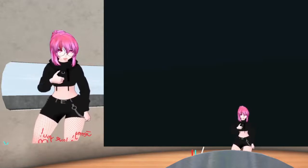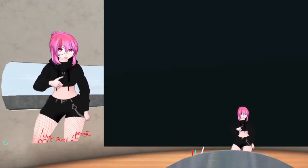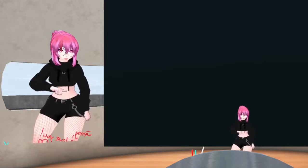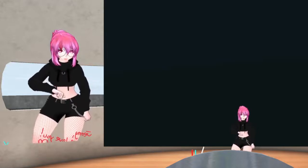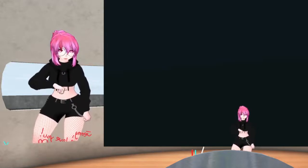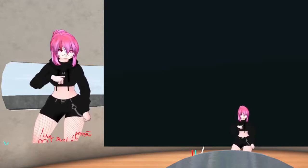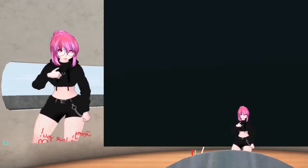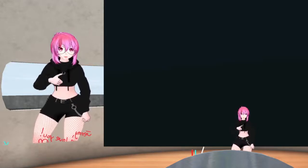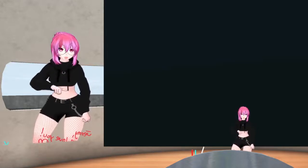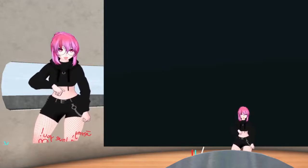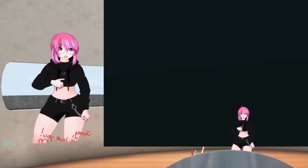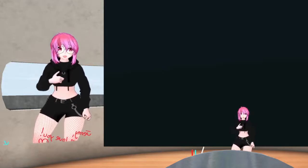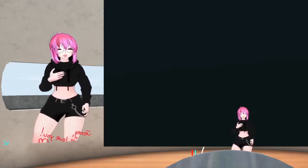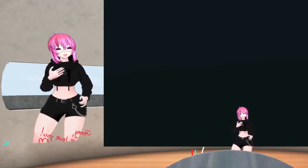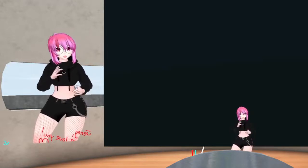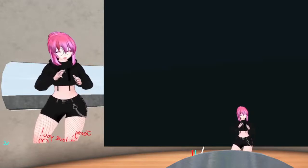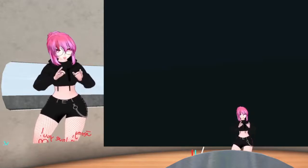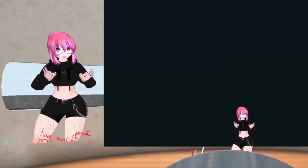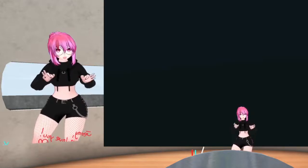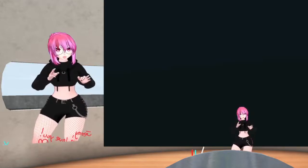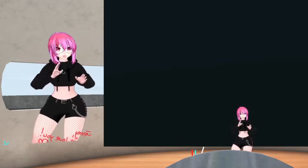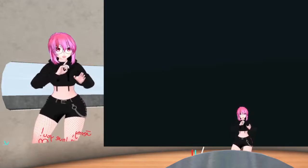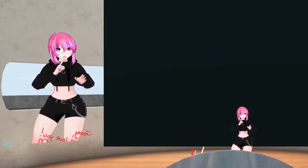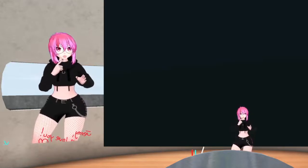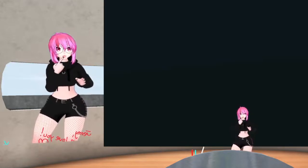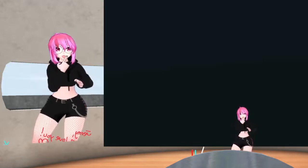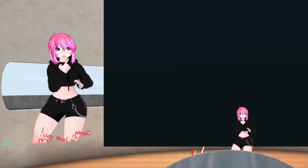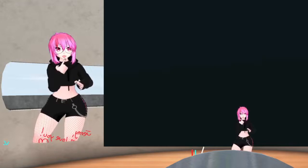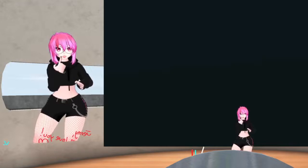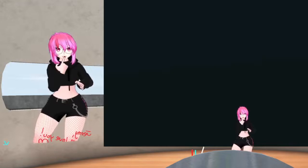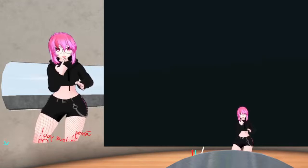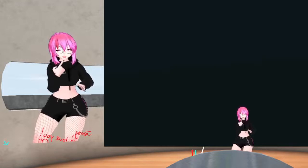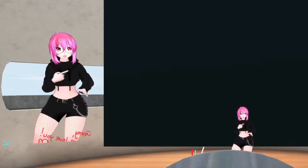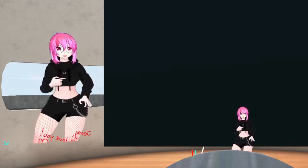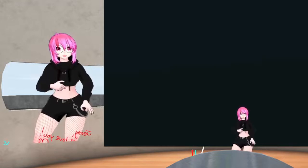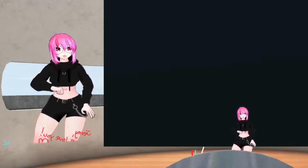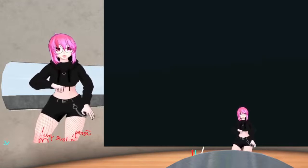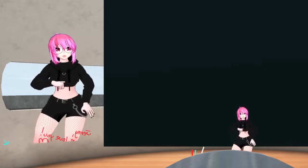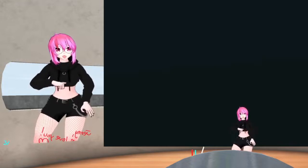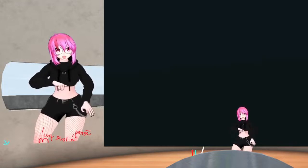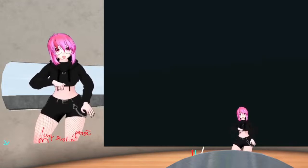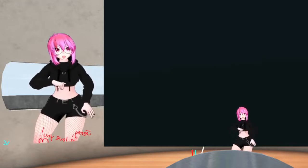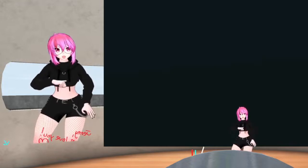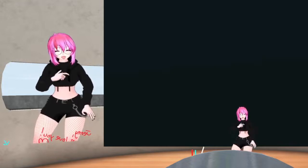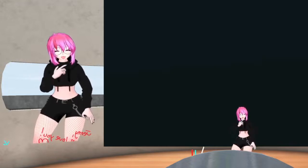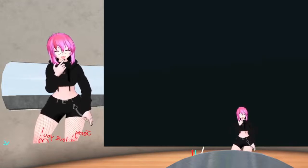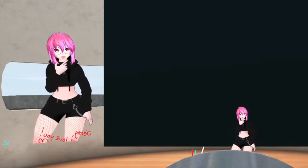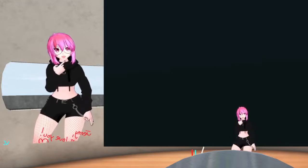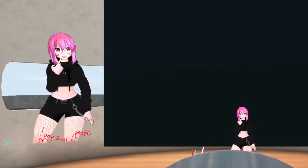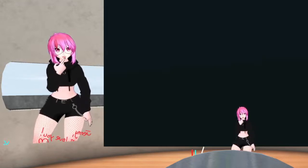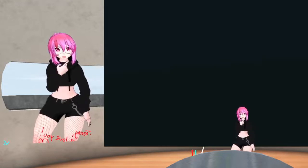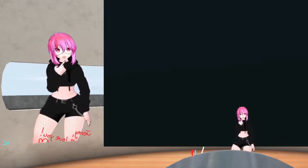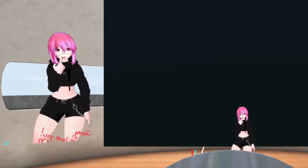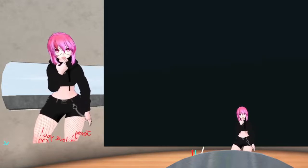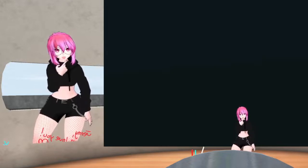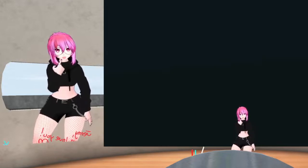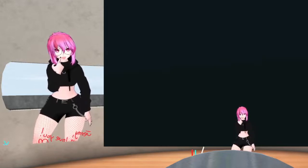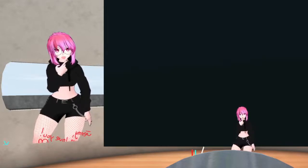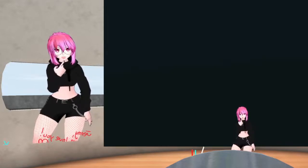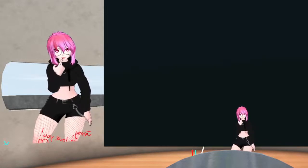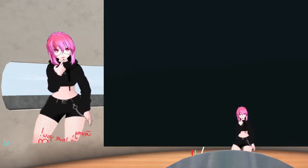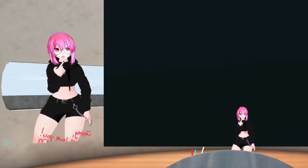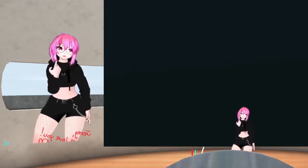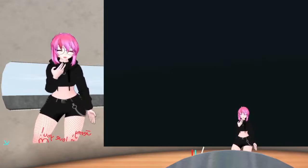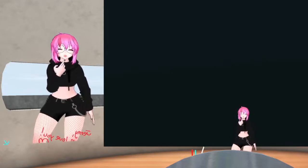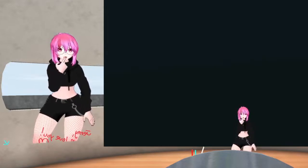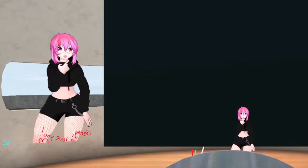like that. Yeah. Proud, pride. If you want to differentiate it in real life, you can use your face. So you can say proud. You do make an ow